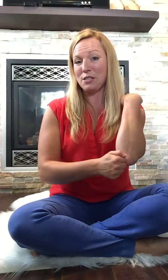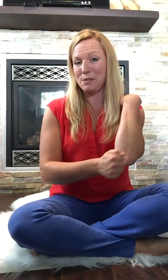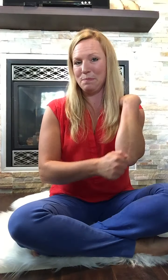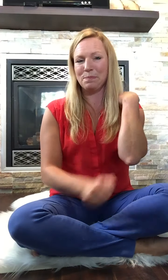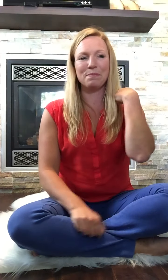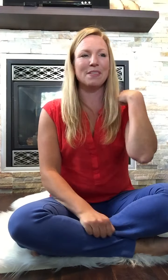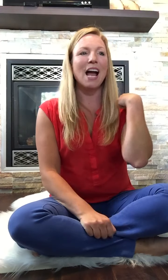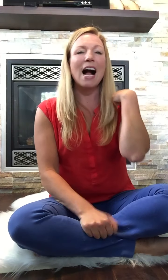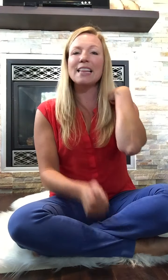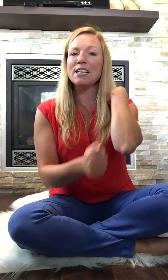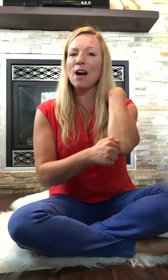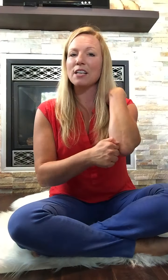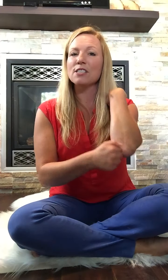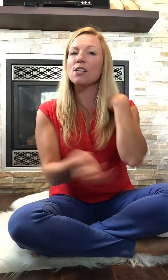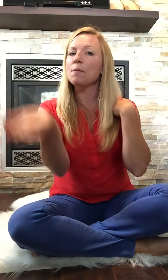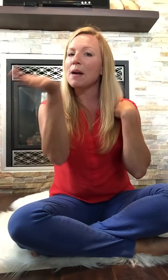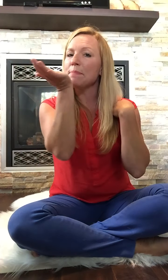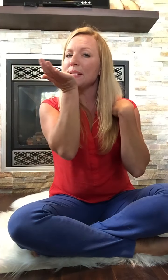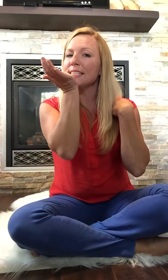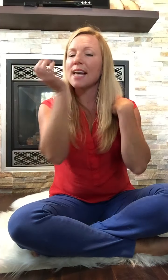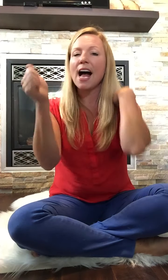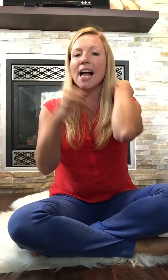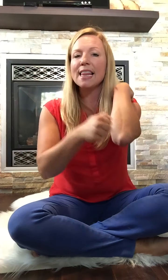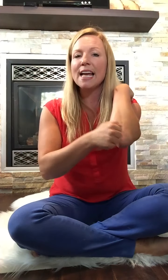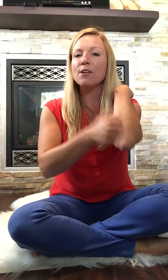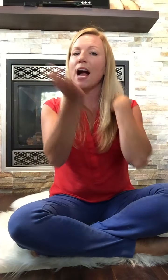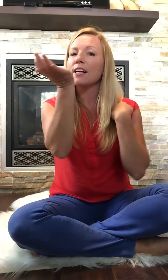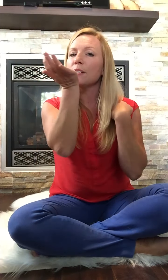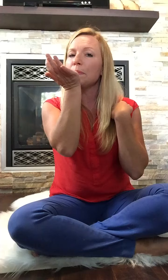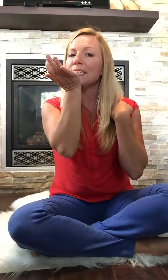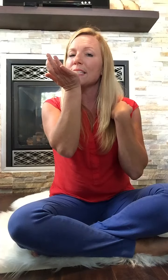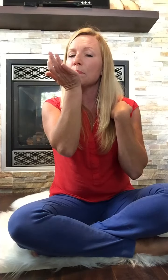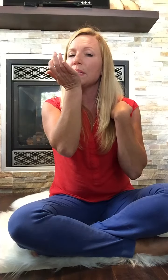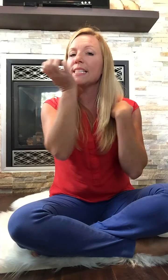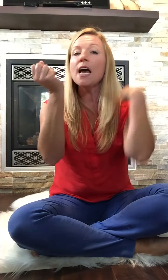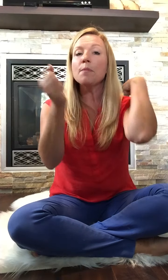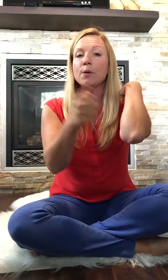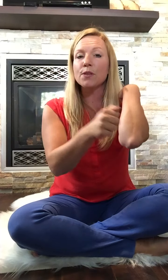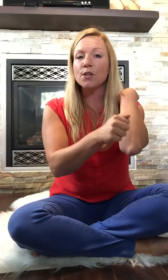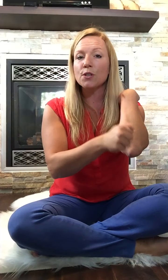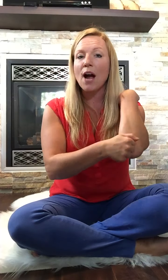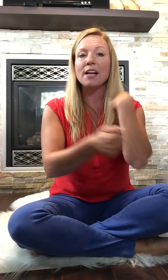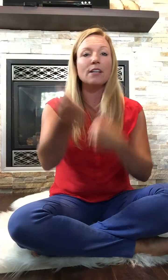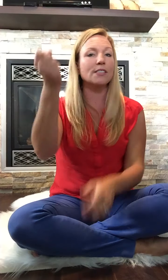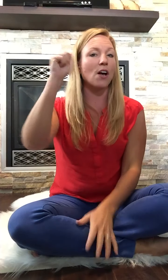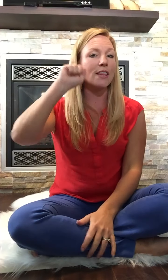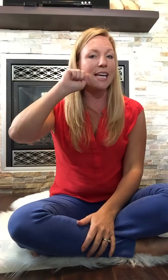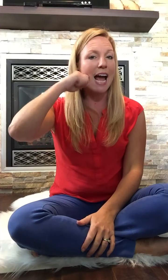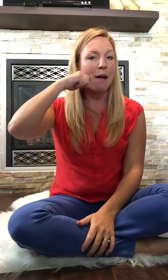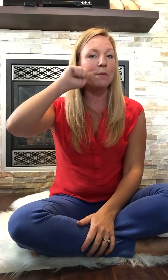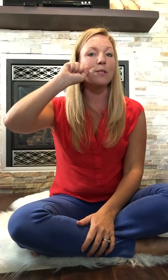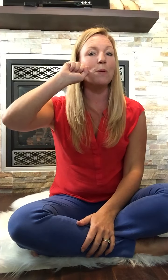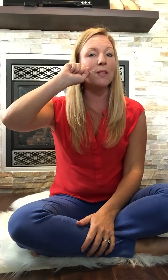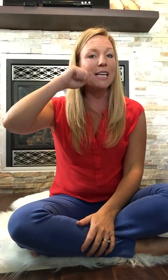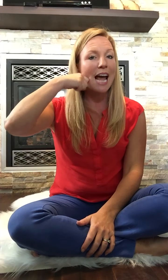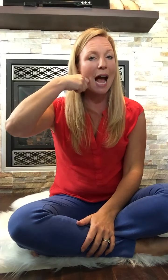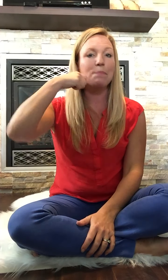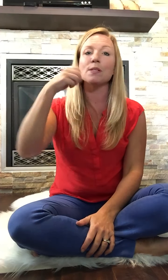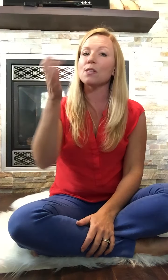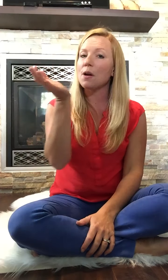Crackers. I like crackers on my pizza. I like cracker pizza, please. Put the crackers on the apples. Put the apples on